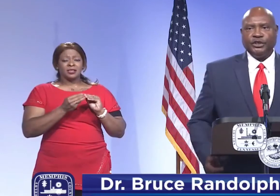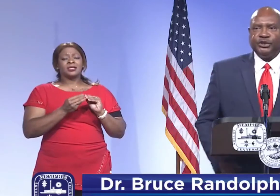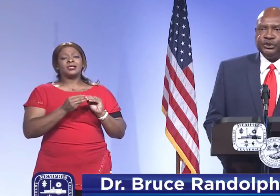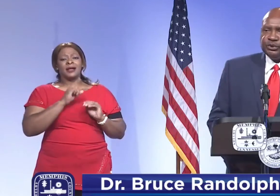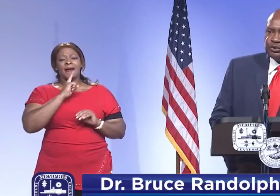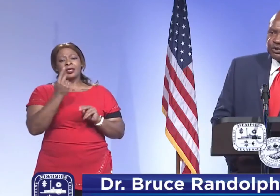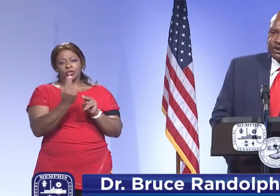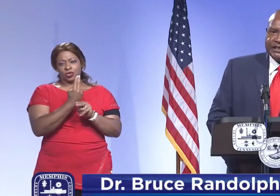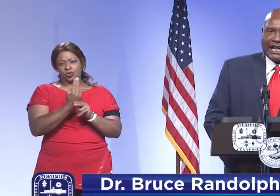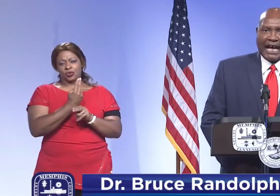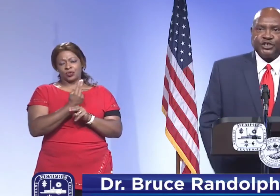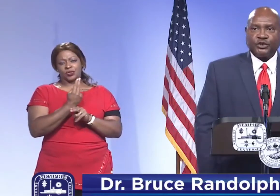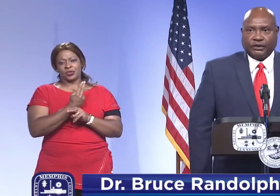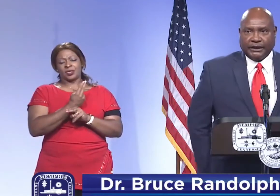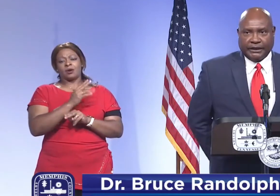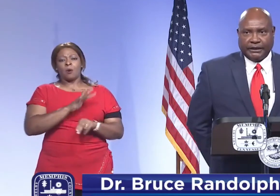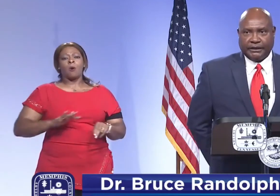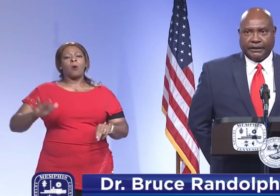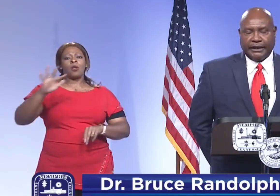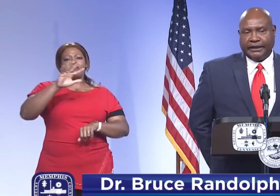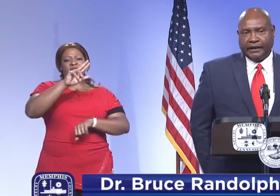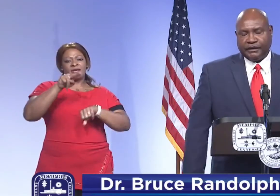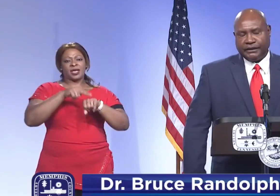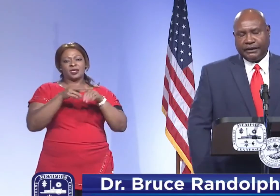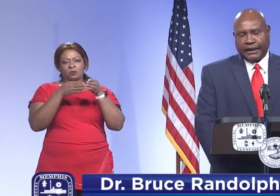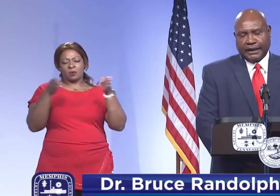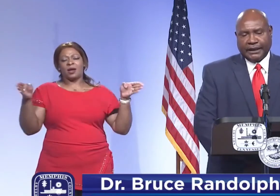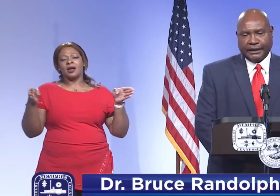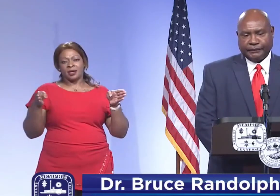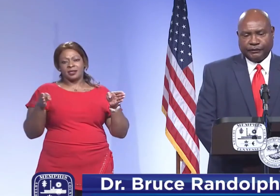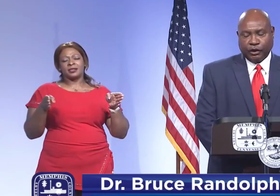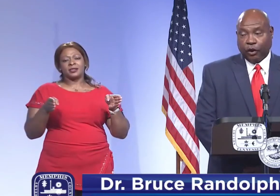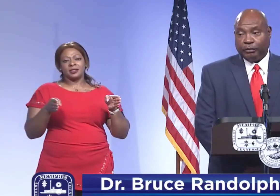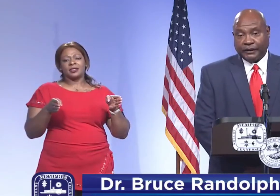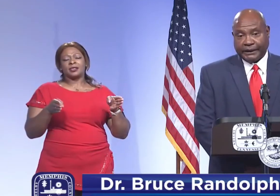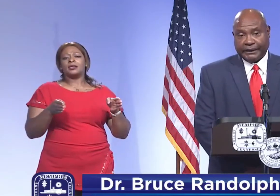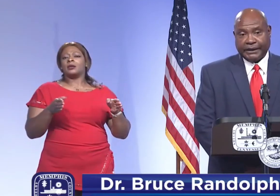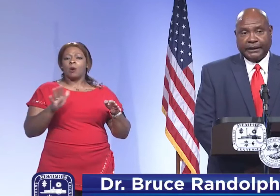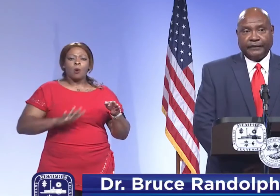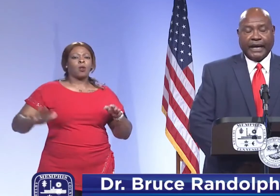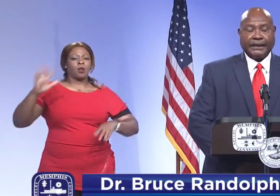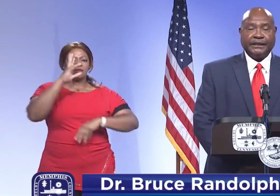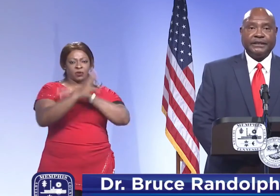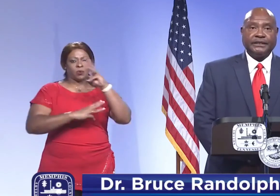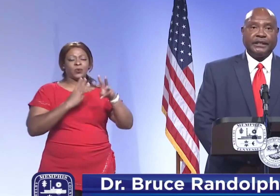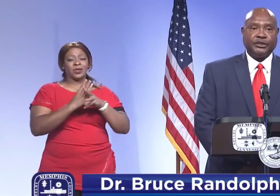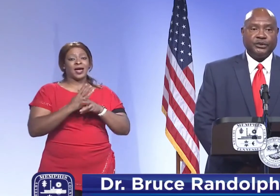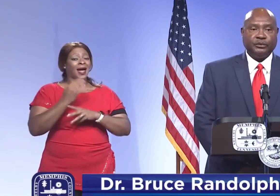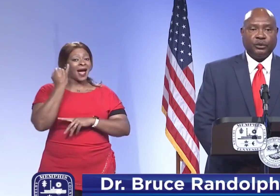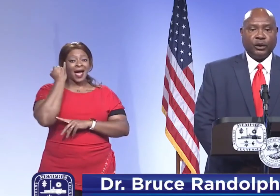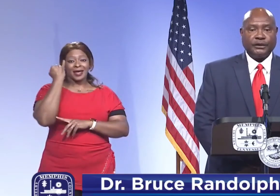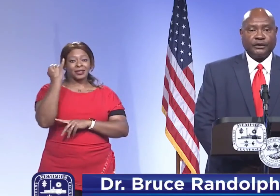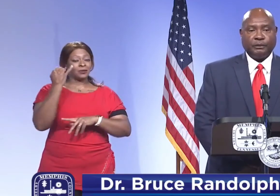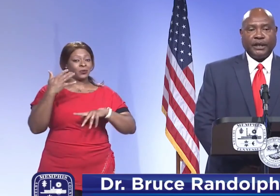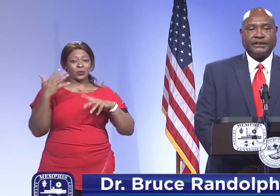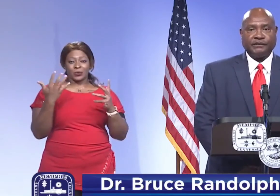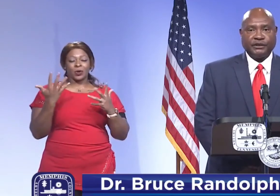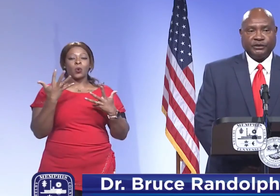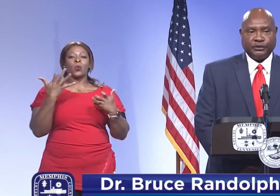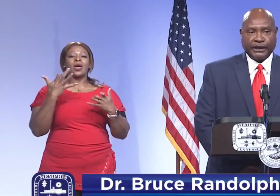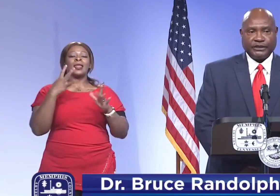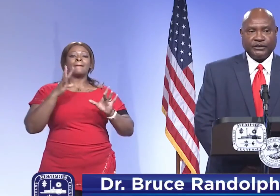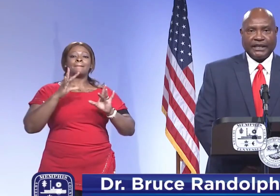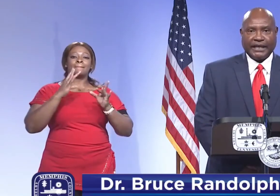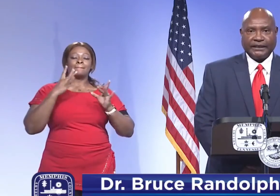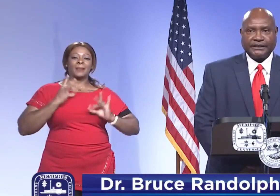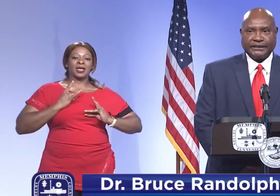actually used nationally and even globally. The idea is that you want your positivity